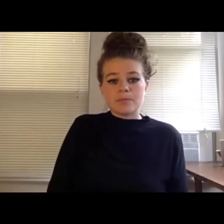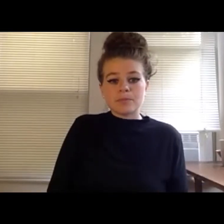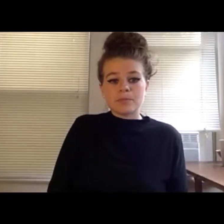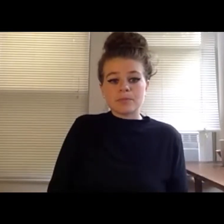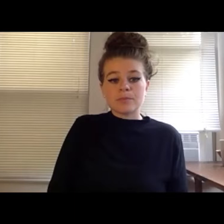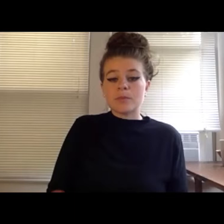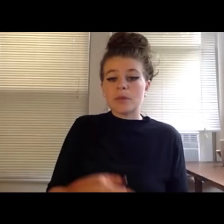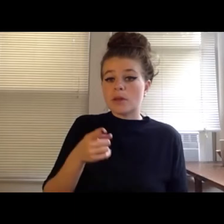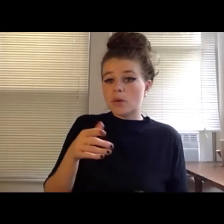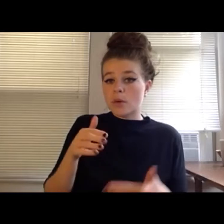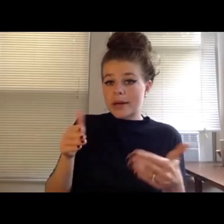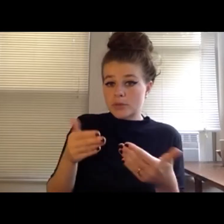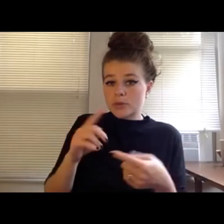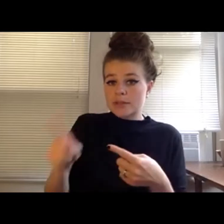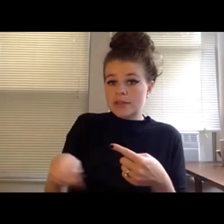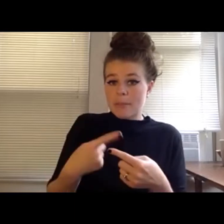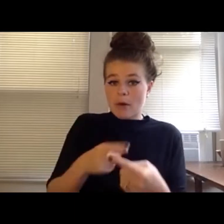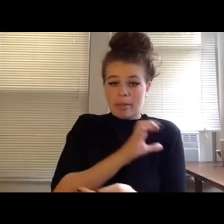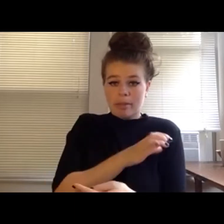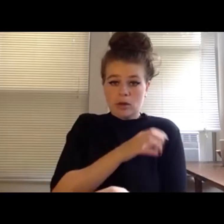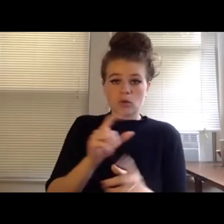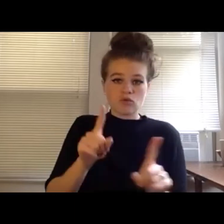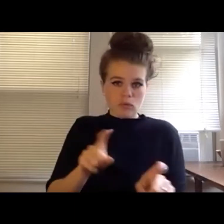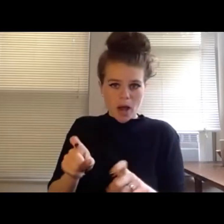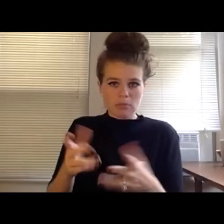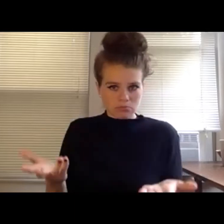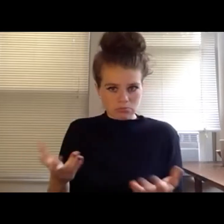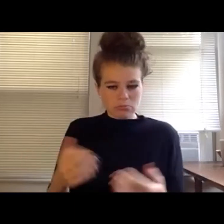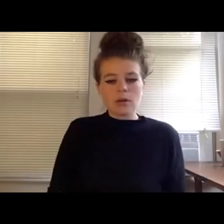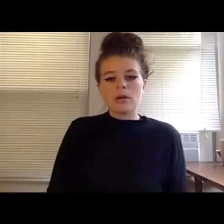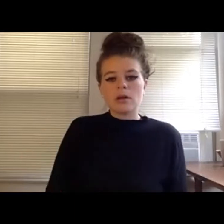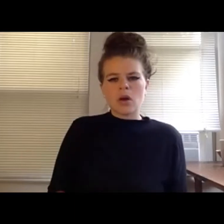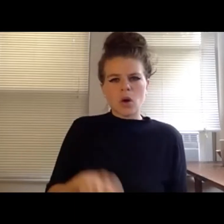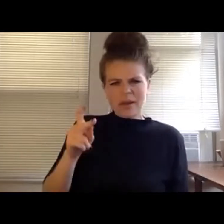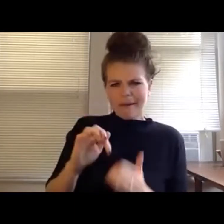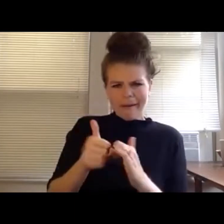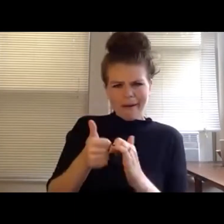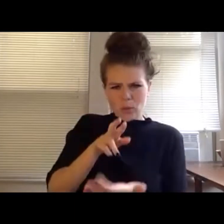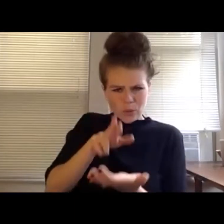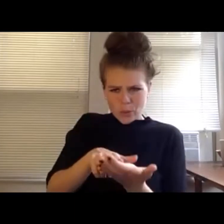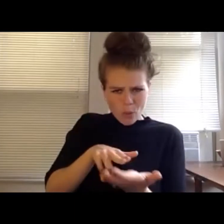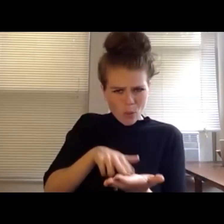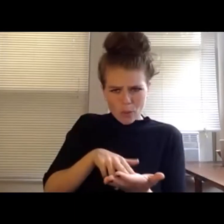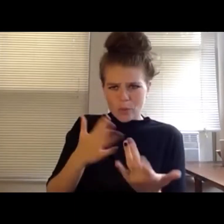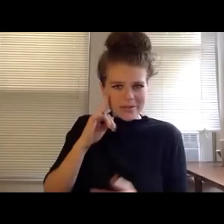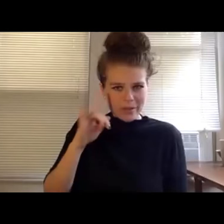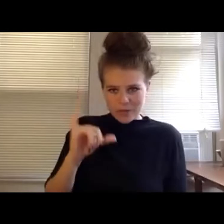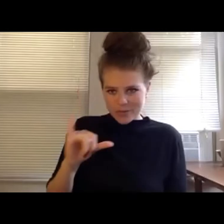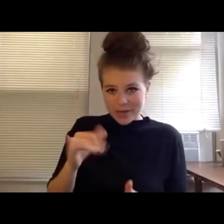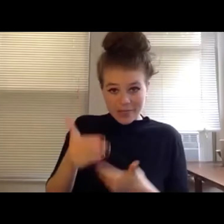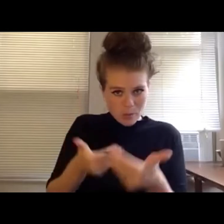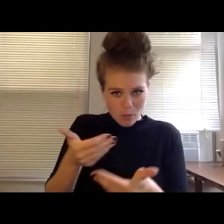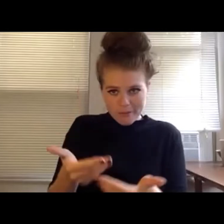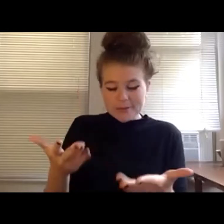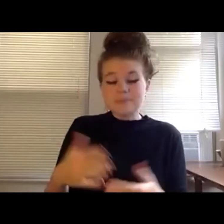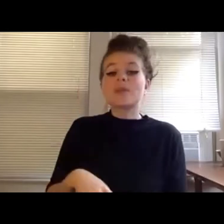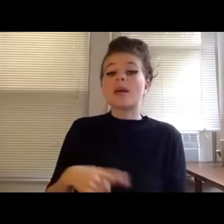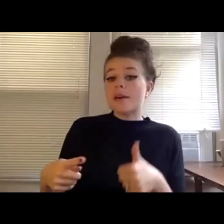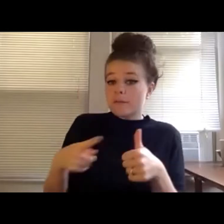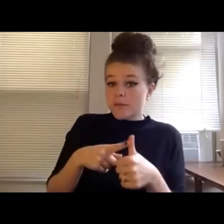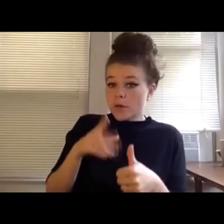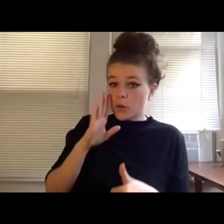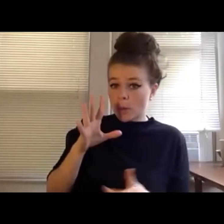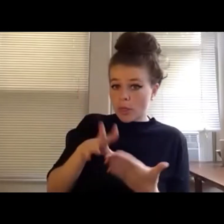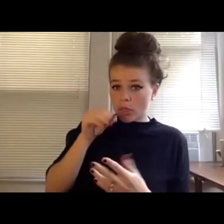introduced about a clinical trial. So what is the enrollment process? What does it look like? So first, you're going to learn about